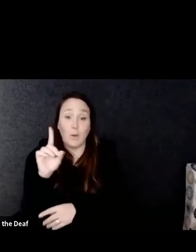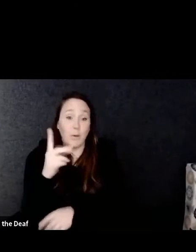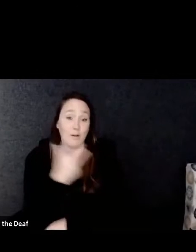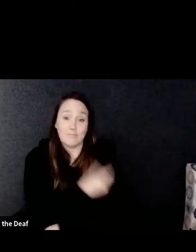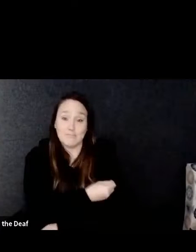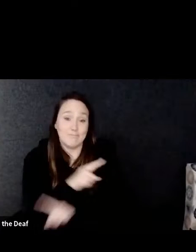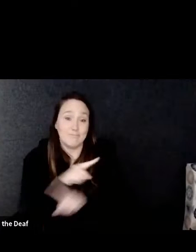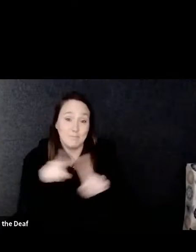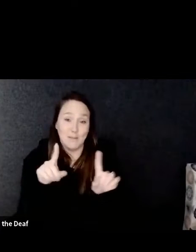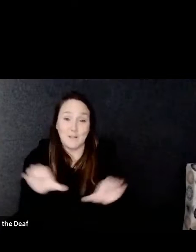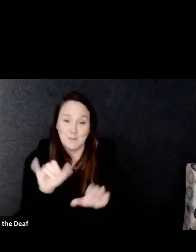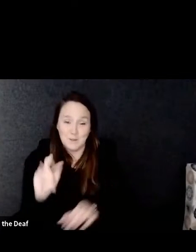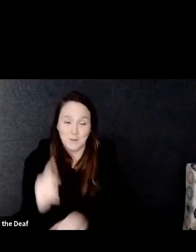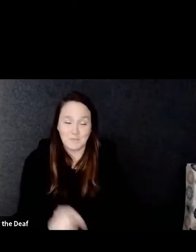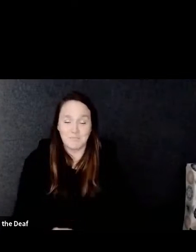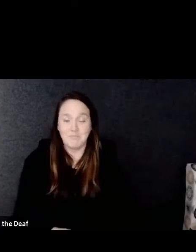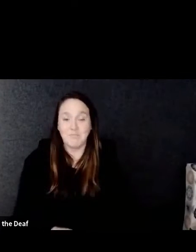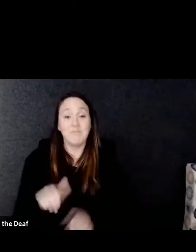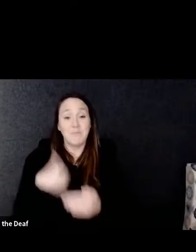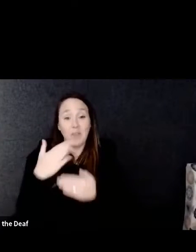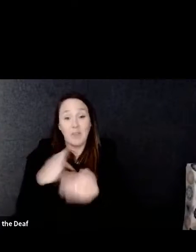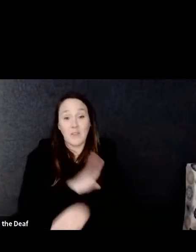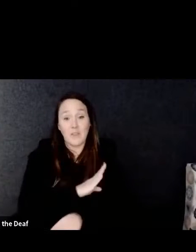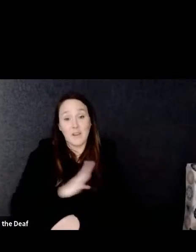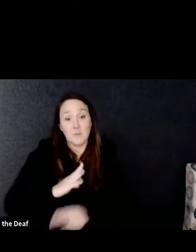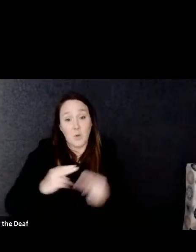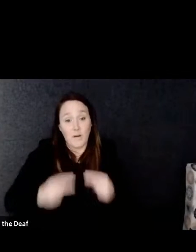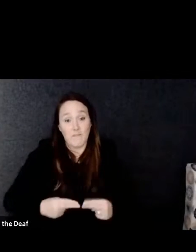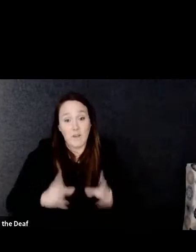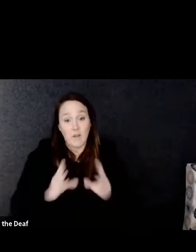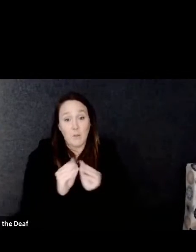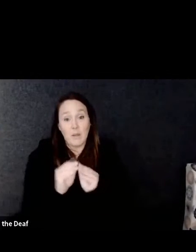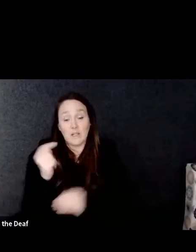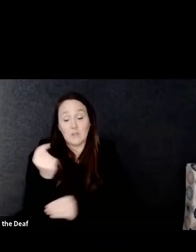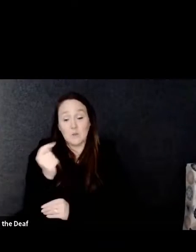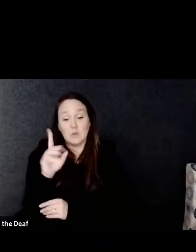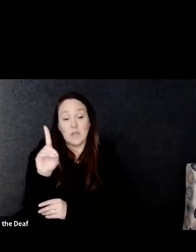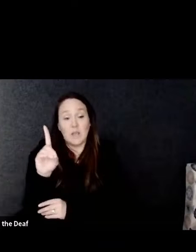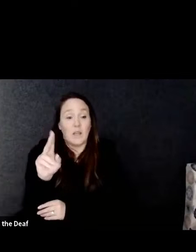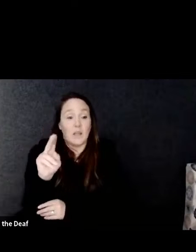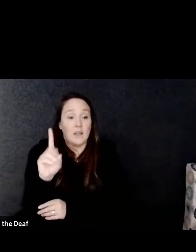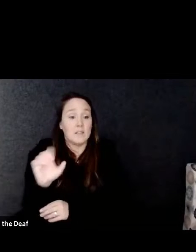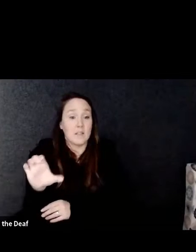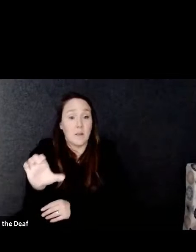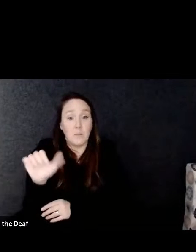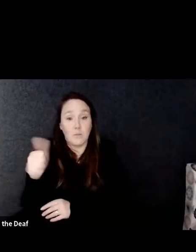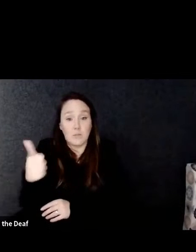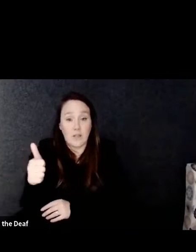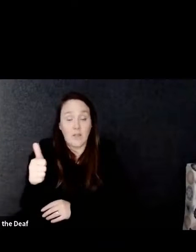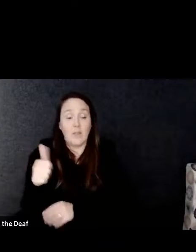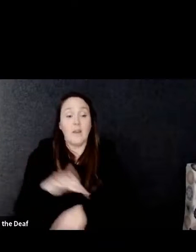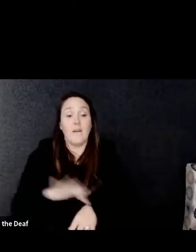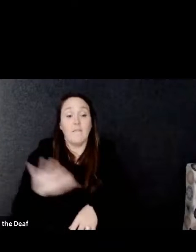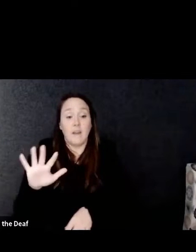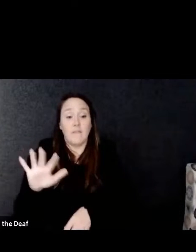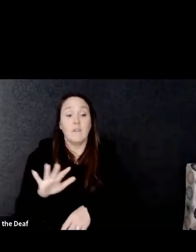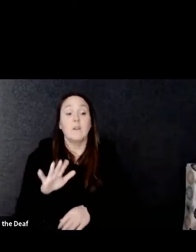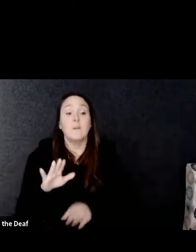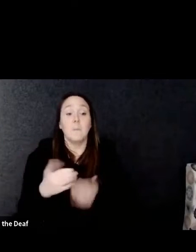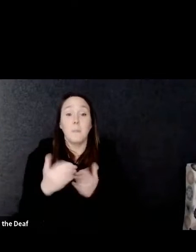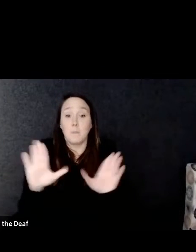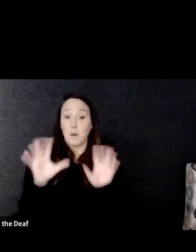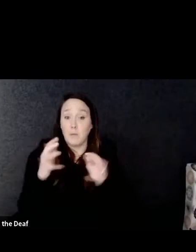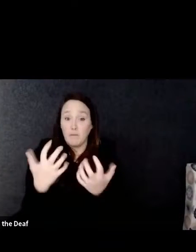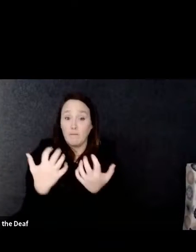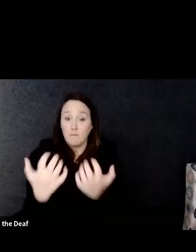shot. The next Board of Health meeting is Tuesday, November 10th at 5 p.m. Public forum will be held at this